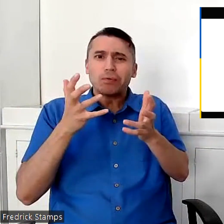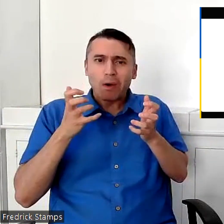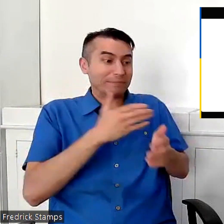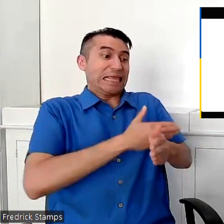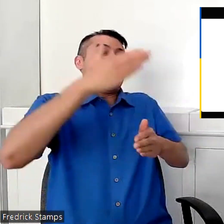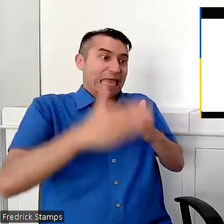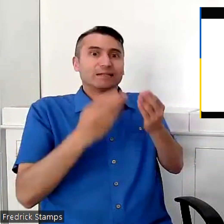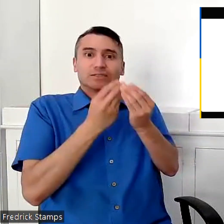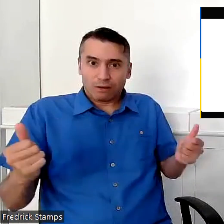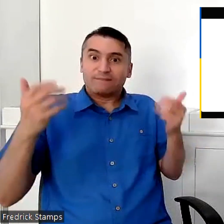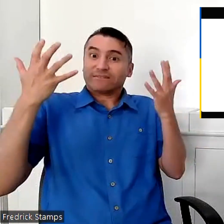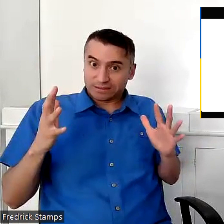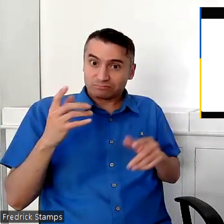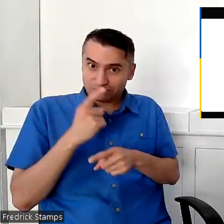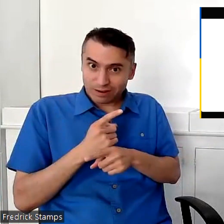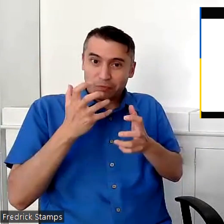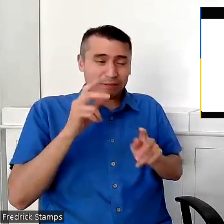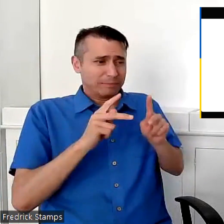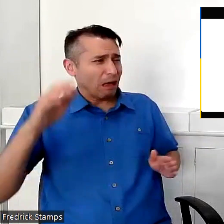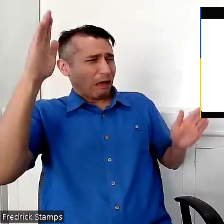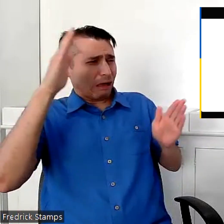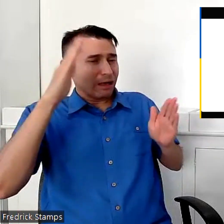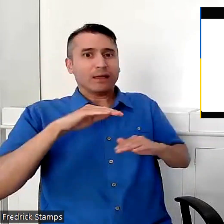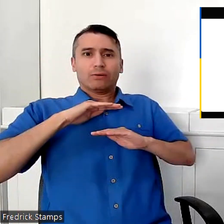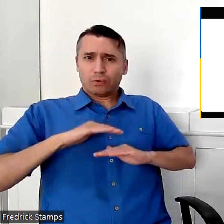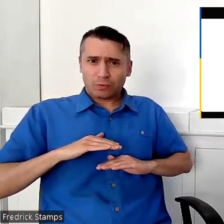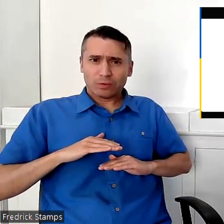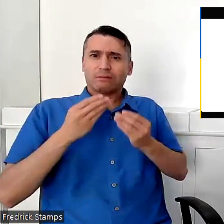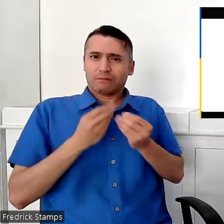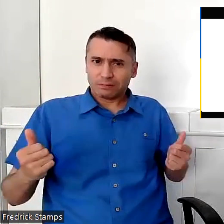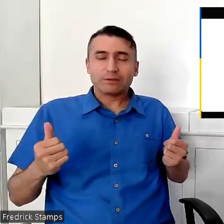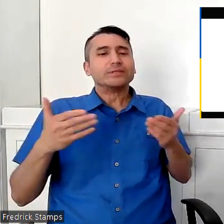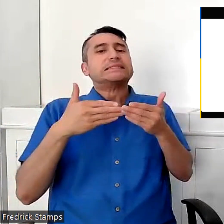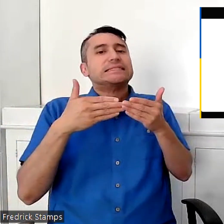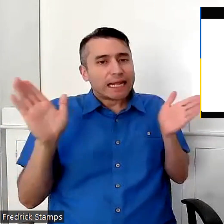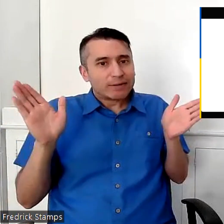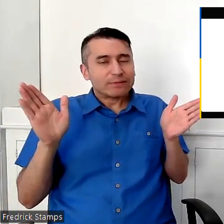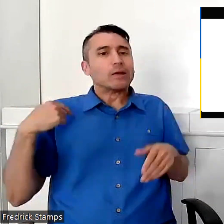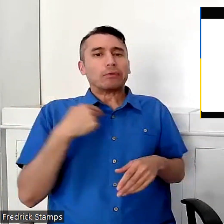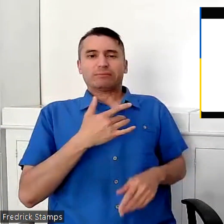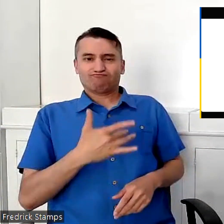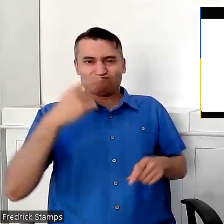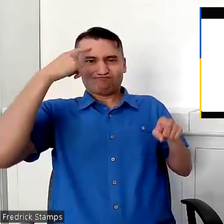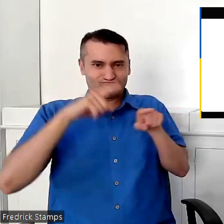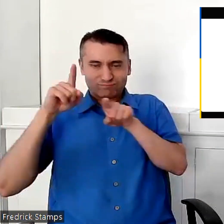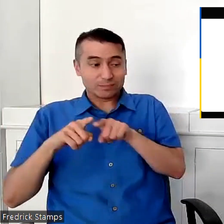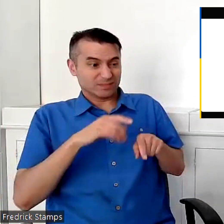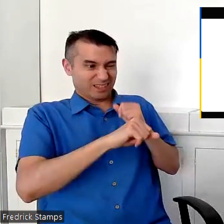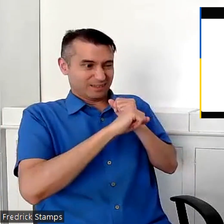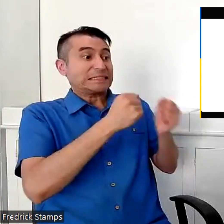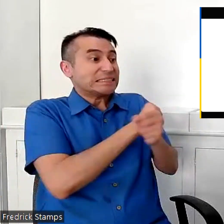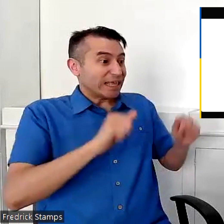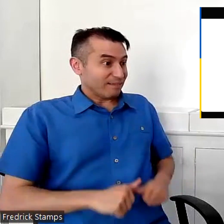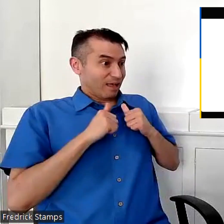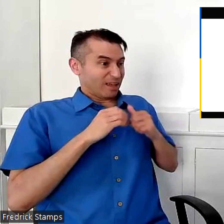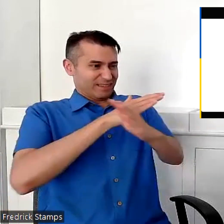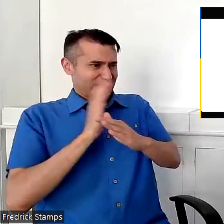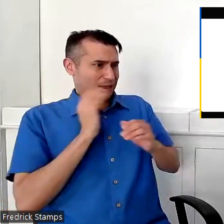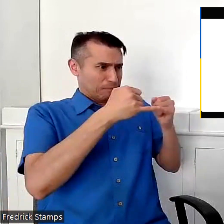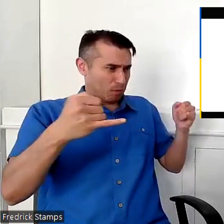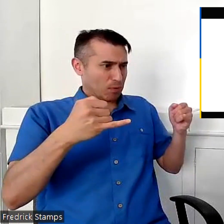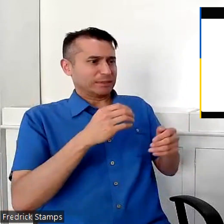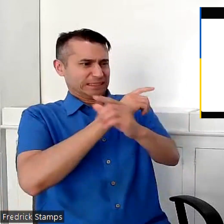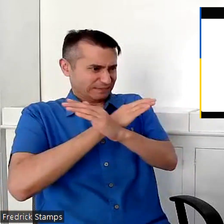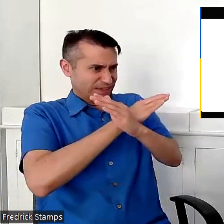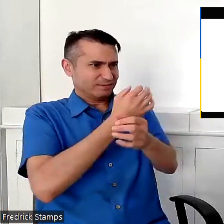to be done, right? You want it to be ended and over and the humanitarian crisis done. But generally speaking, we agree on these. Okay. To save lives and